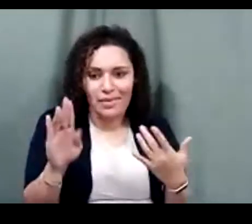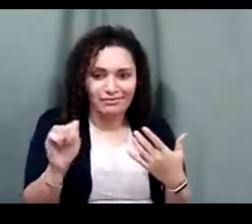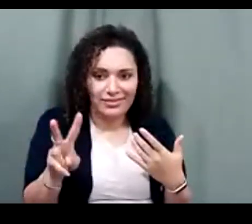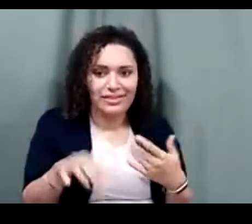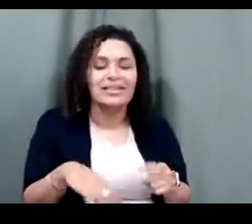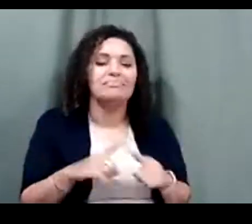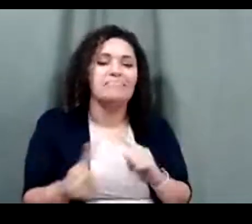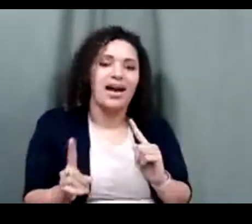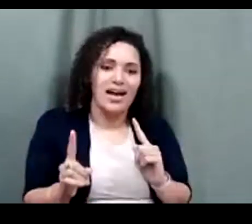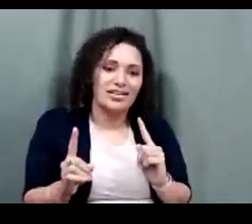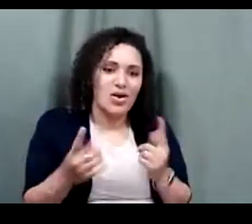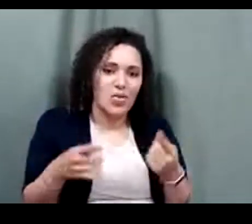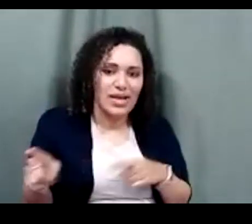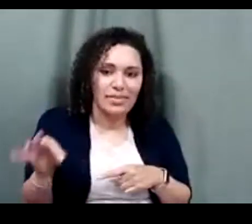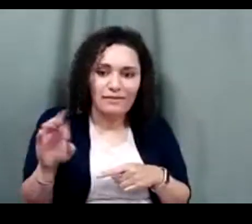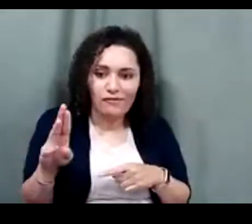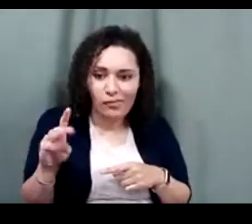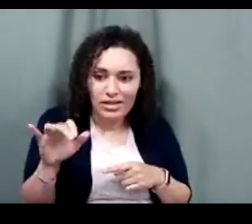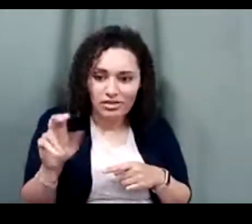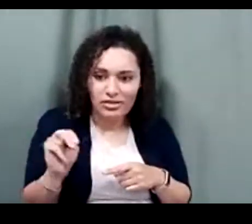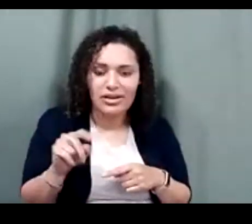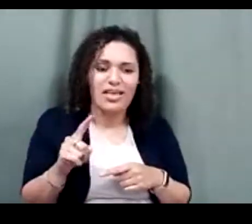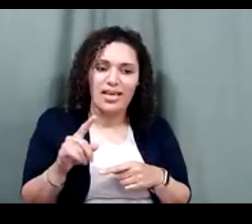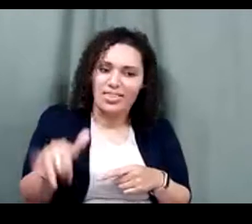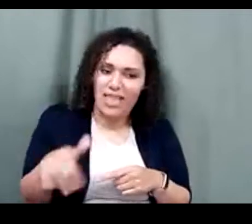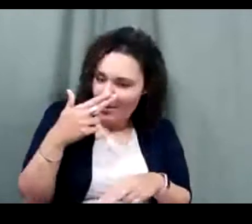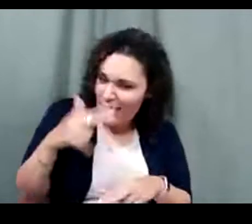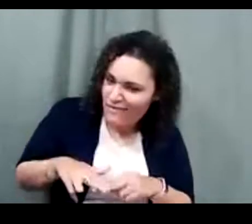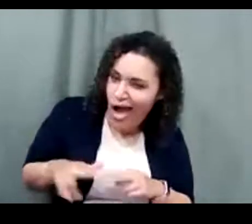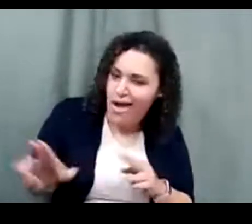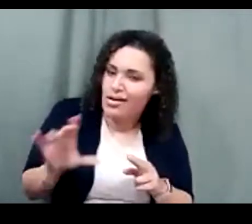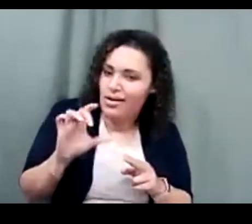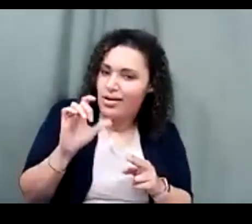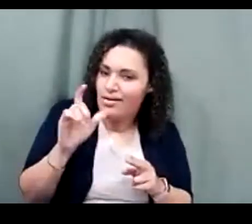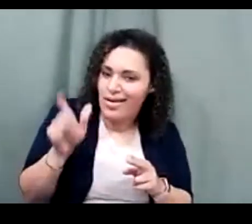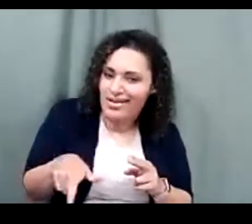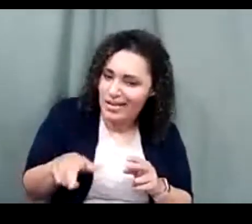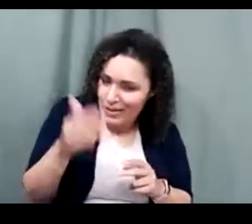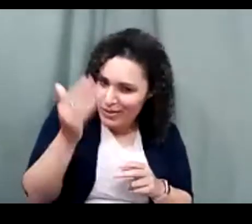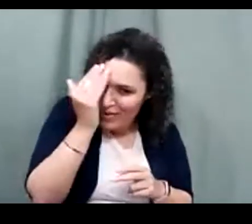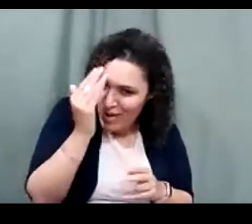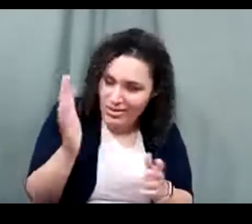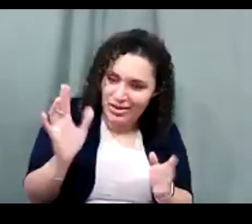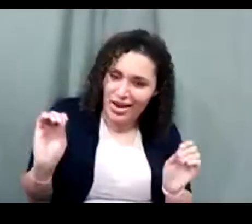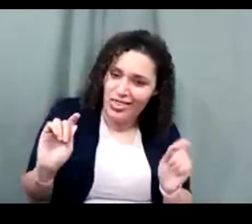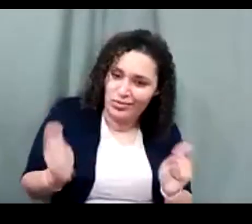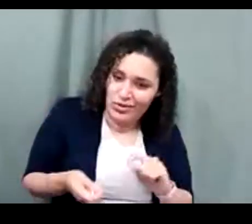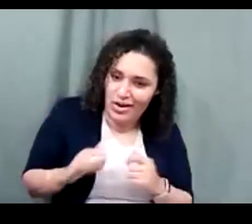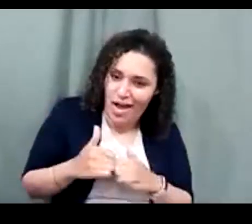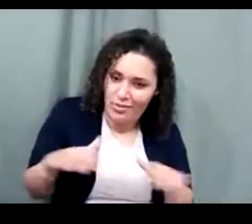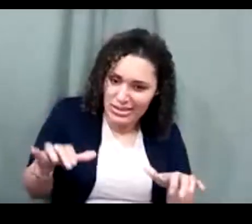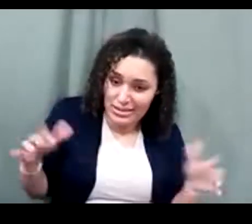What is doing the fermentation. And that's just because it would be fun. We don't need to. It does not going to. there's nothing that would change in terms of how we did